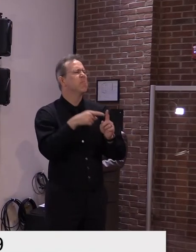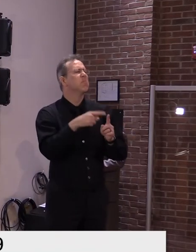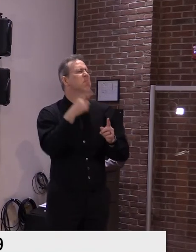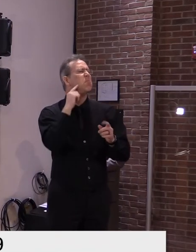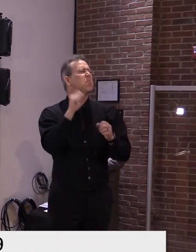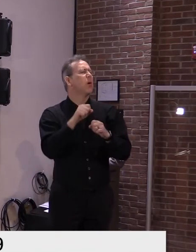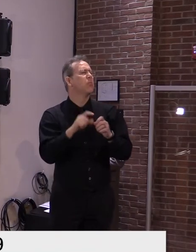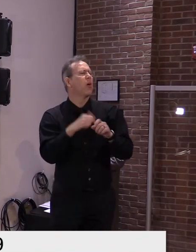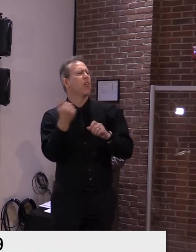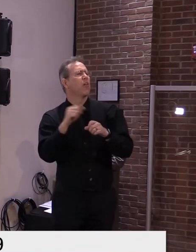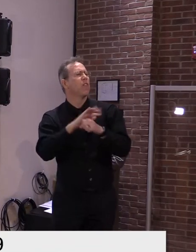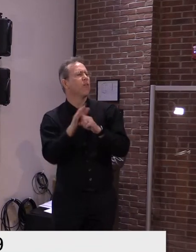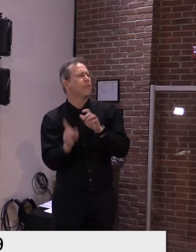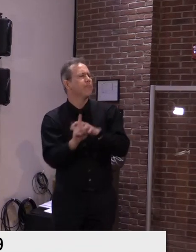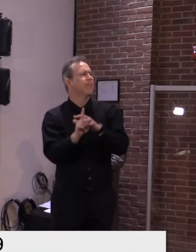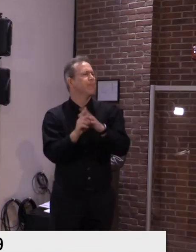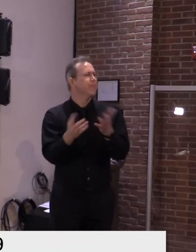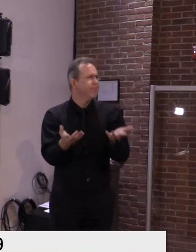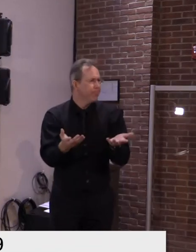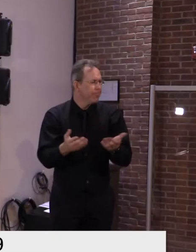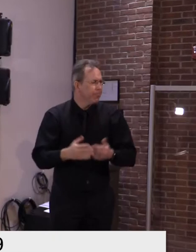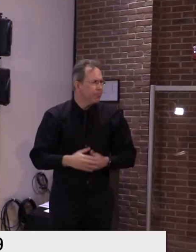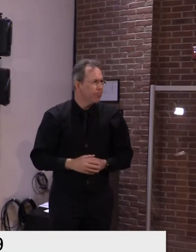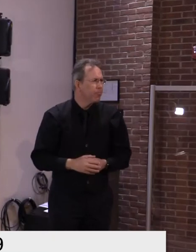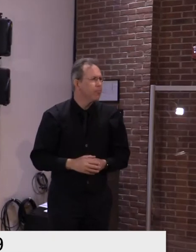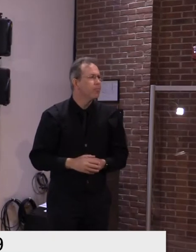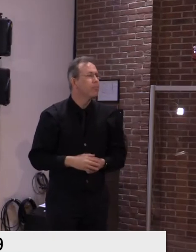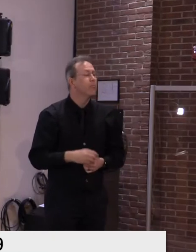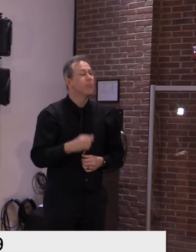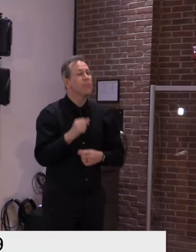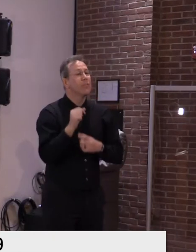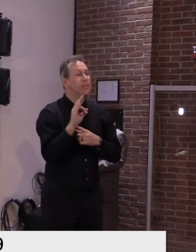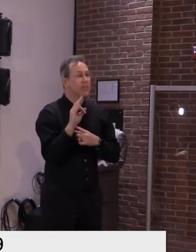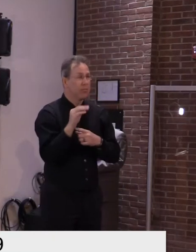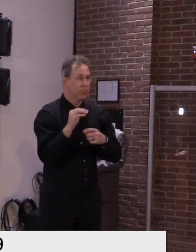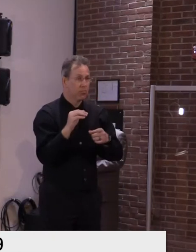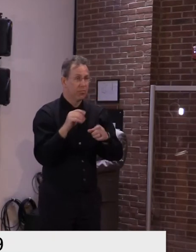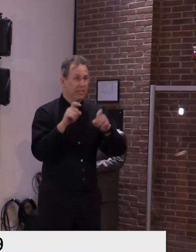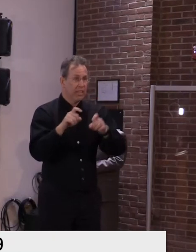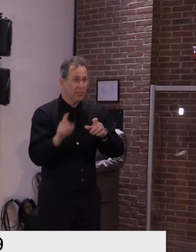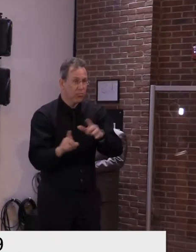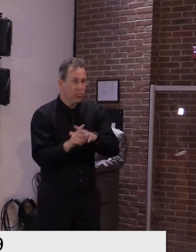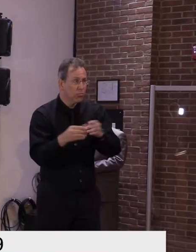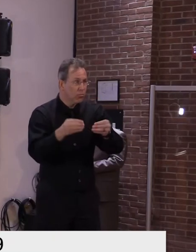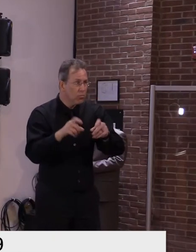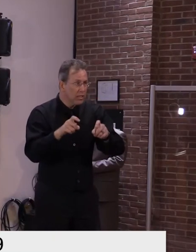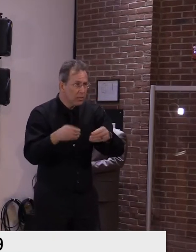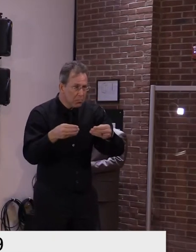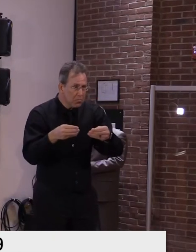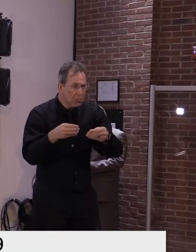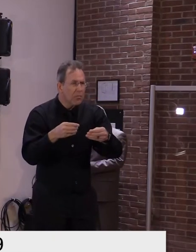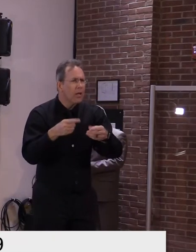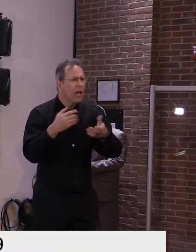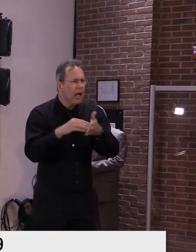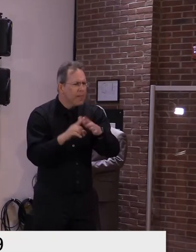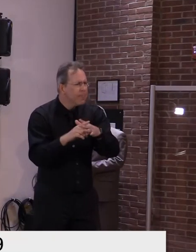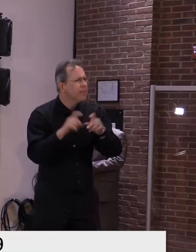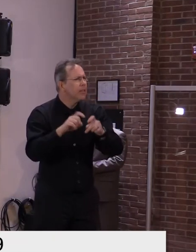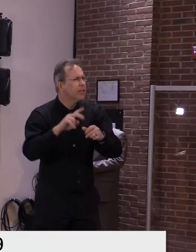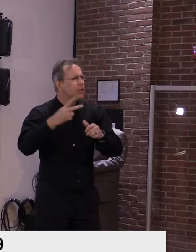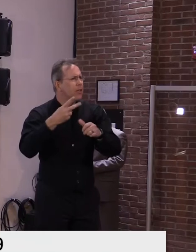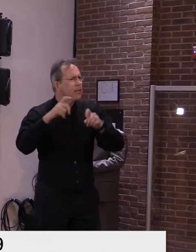requests for the cases in those situations, we expect we'll find at least